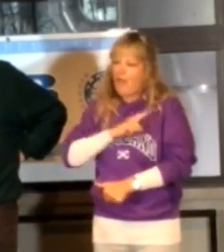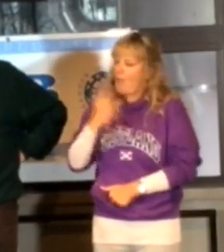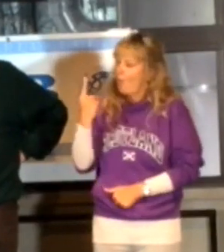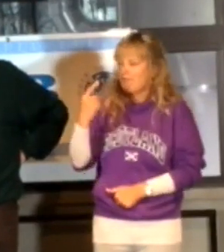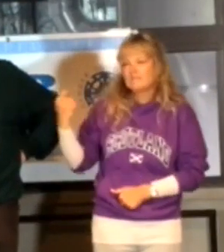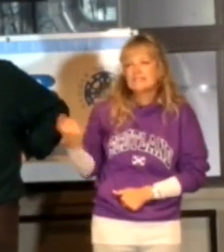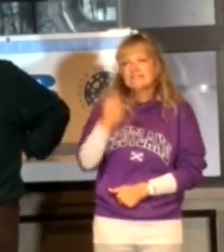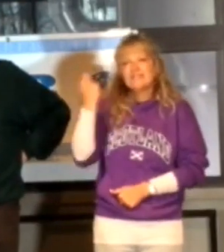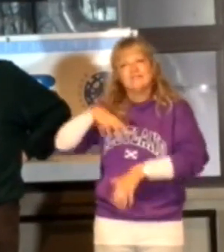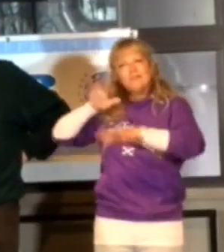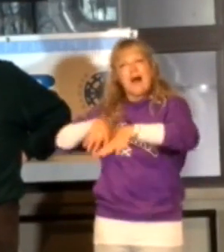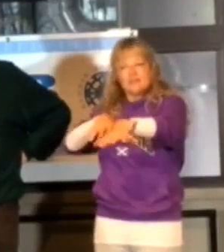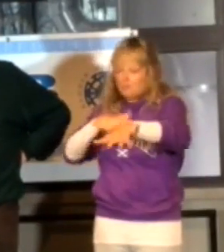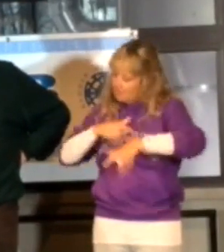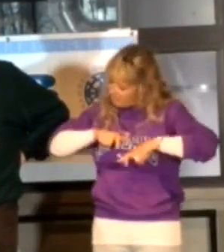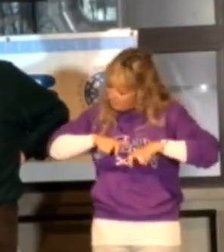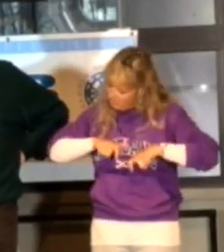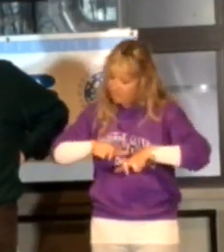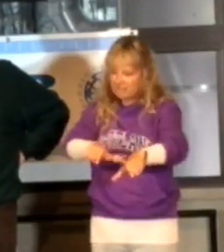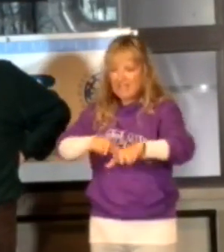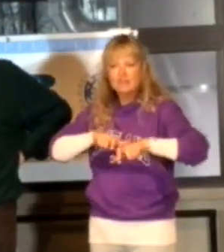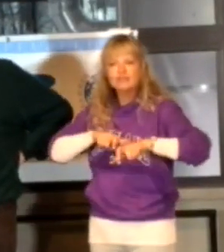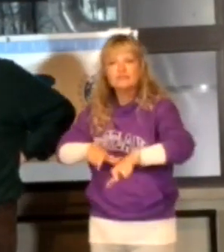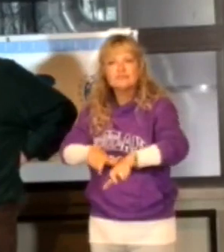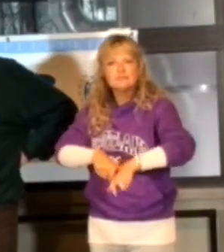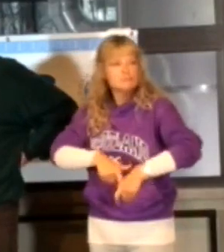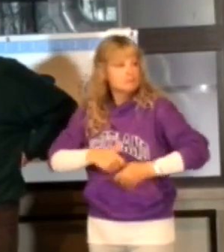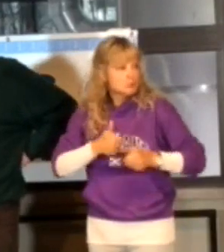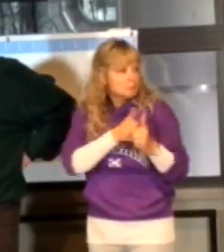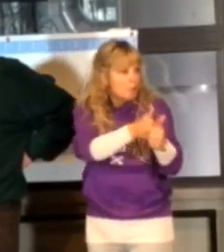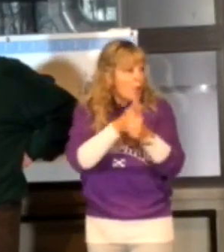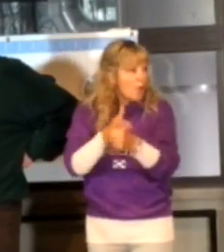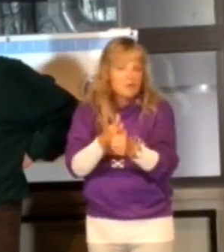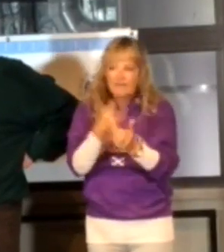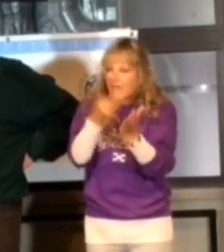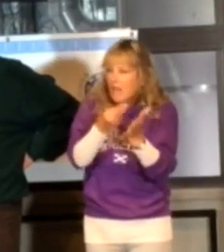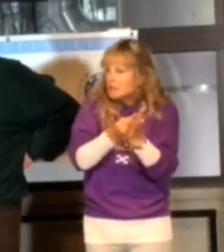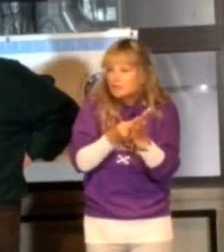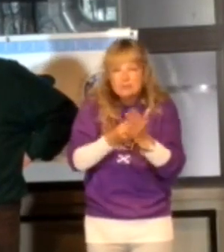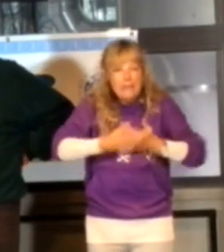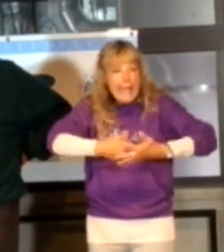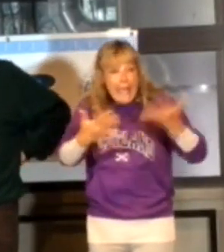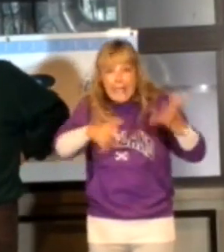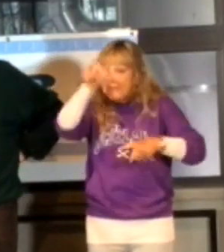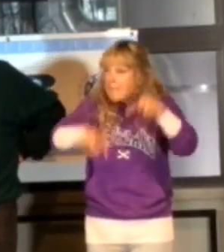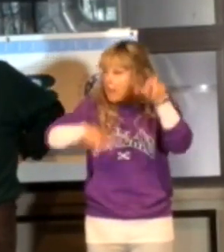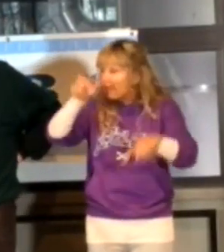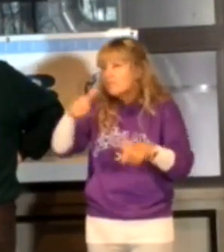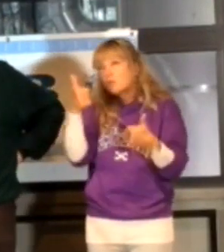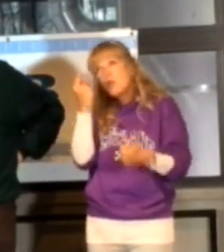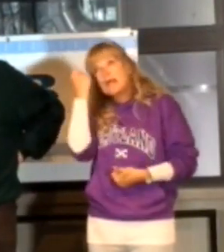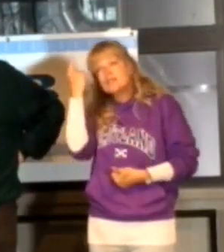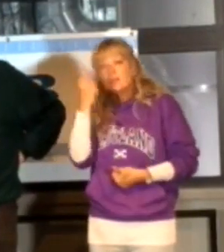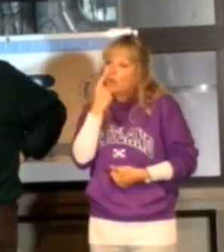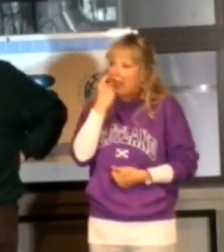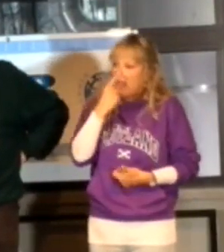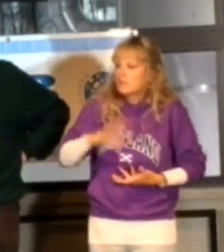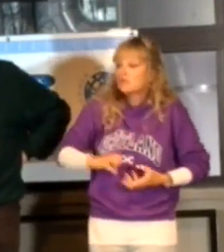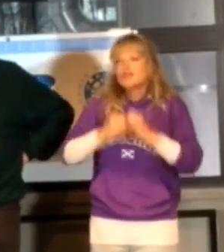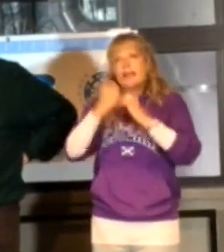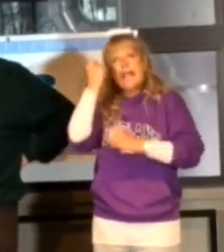ever, and we will continue to back anyone that has a good idea that will move independence